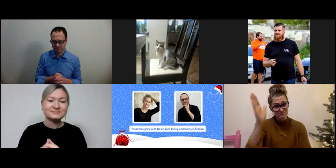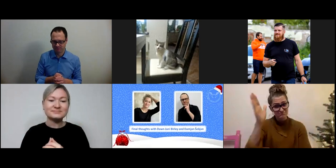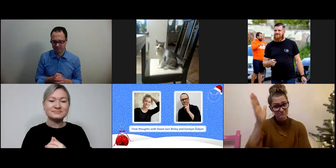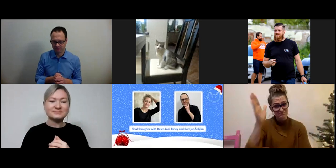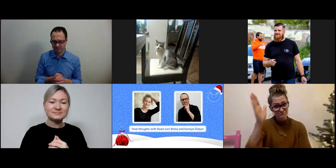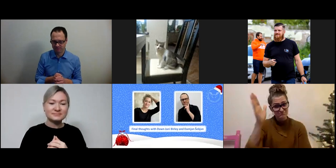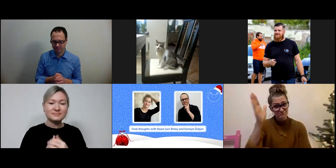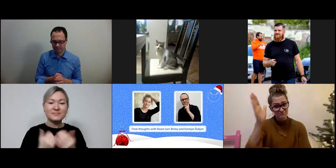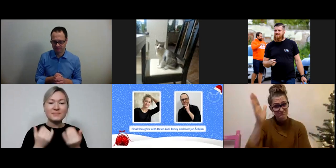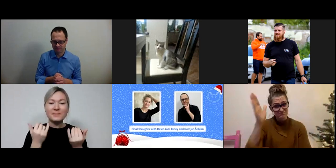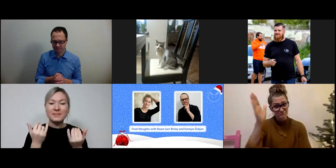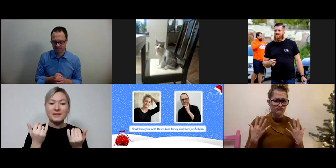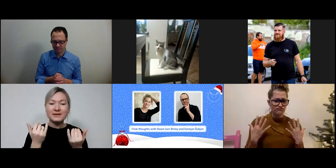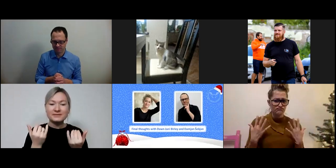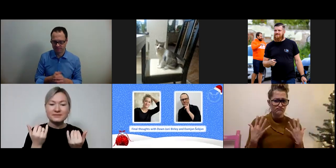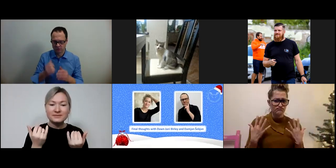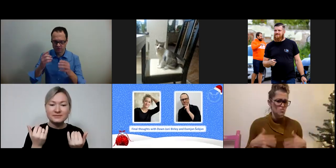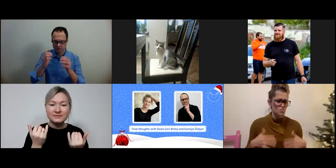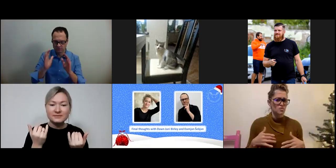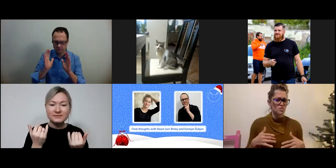till today, what a difference.